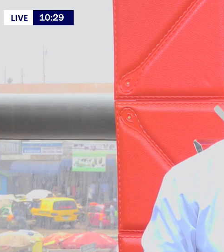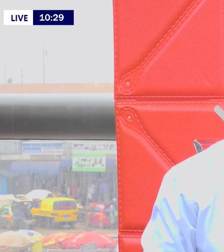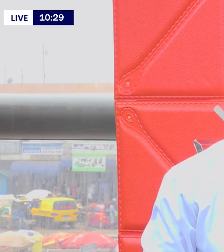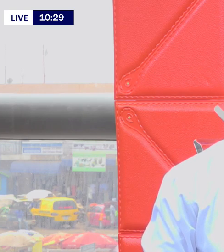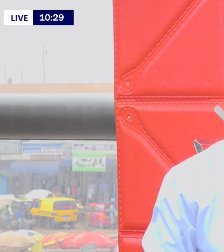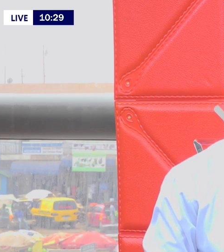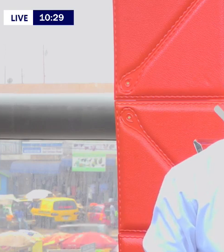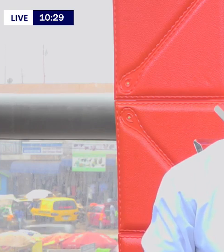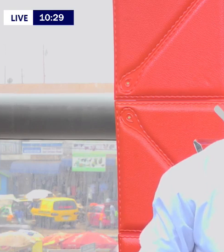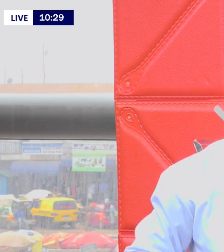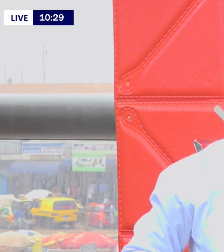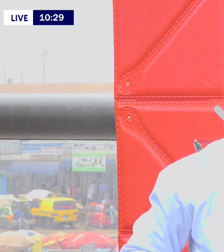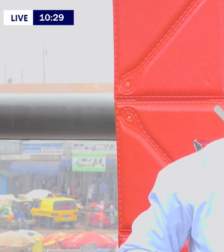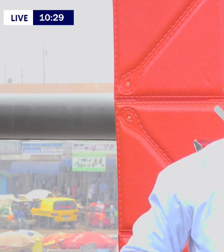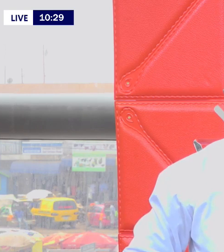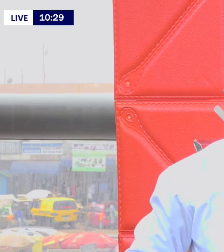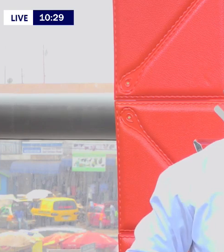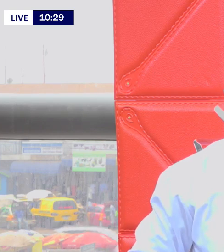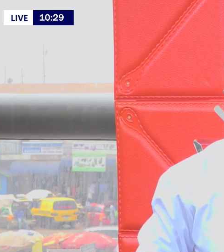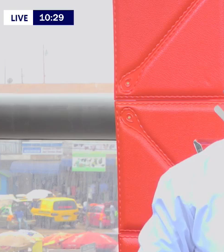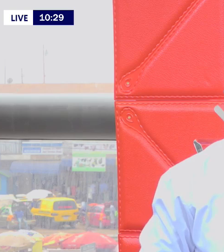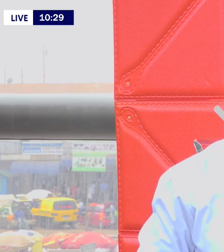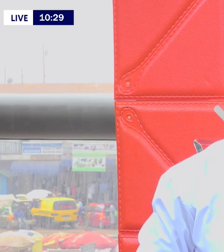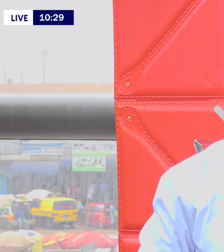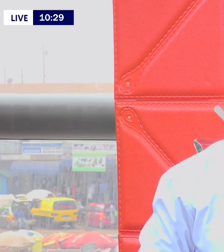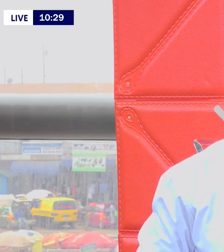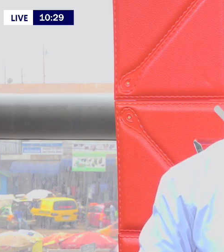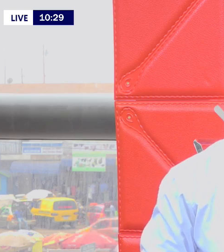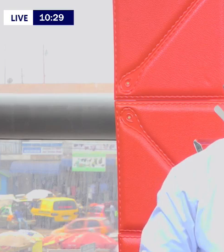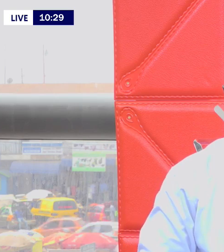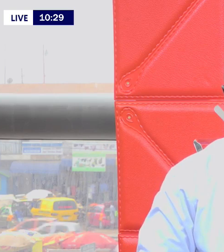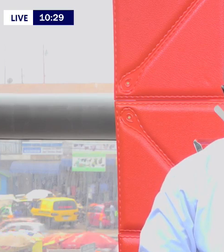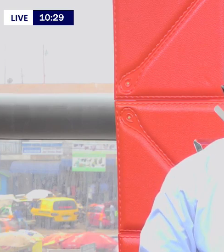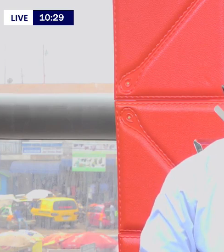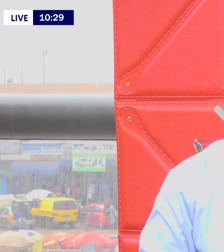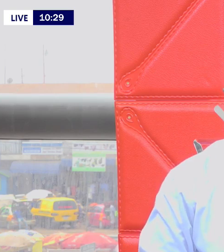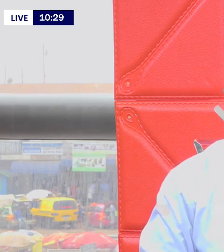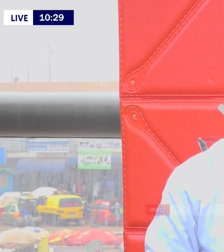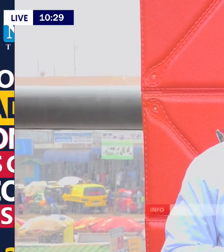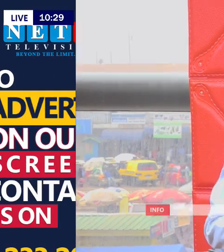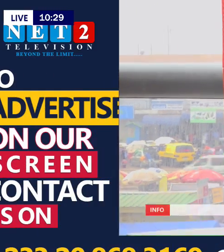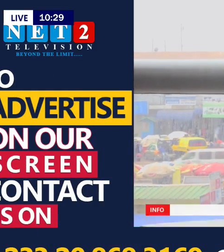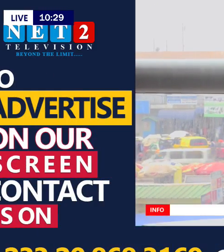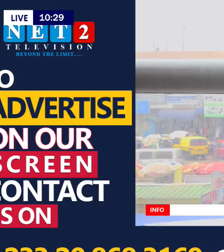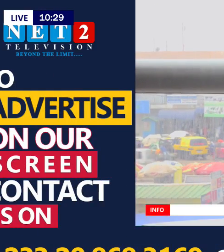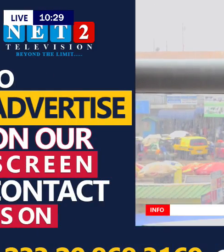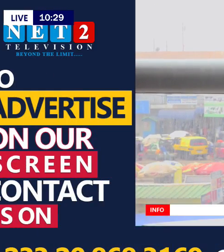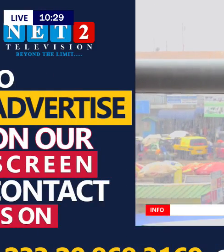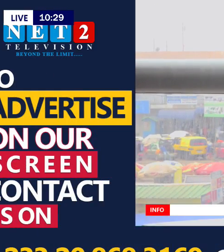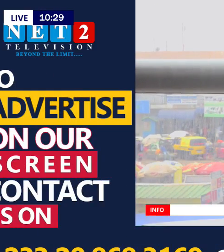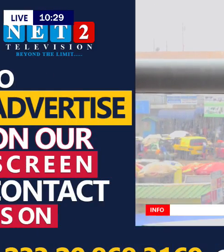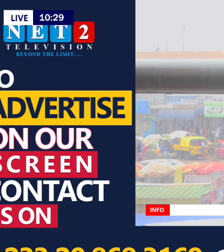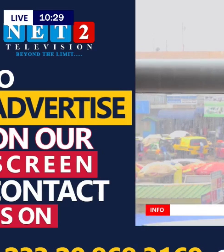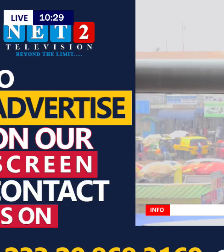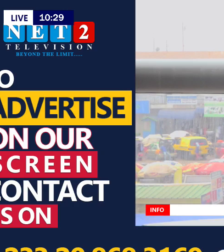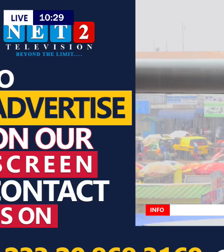wano mwa, trade ewo, Facebook se, Franco Trading Enterprise, enya wo mwa, enuntiti, national son, na kai